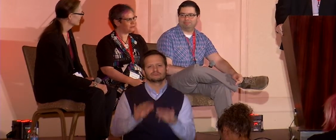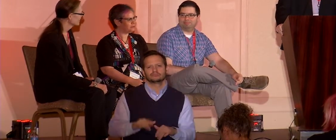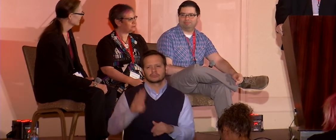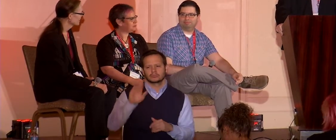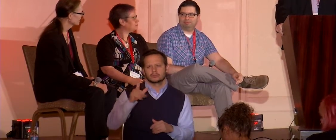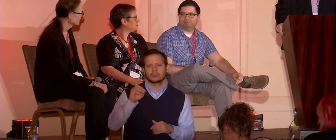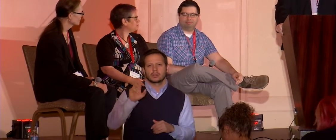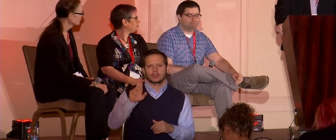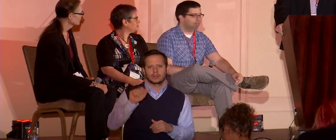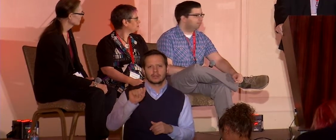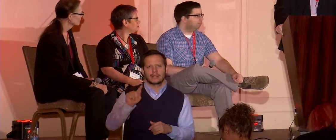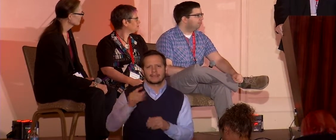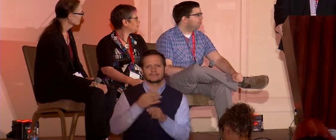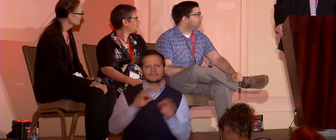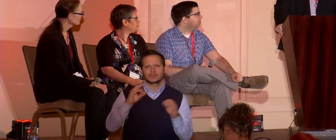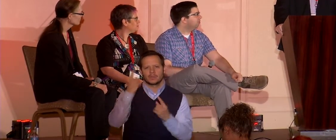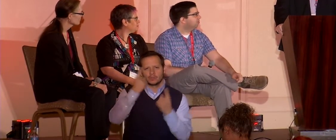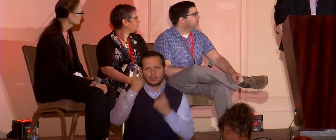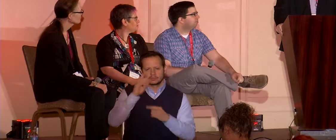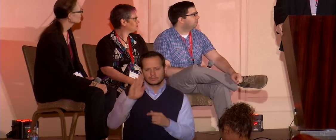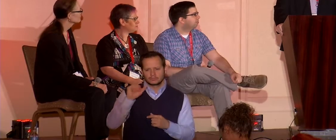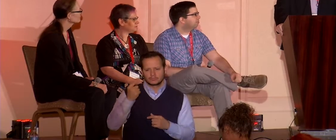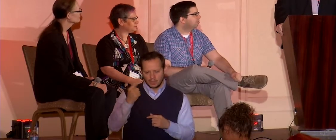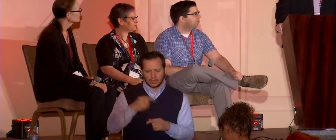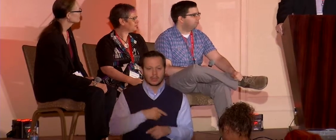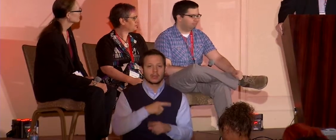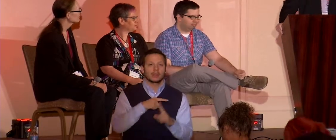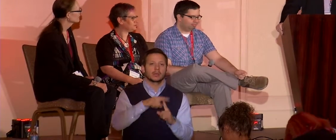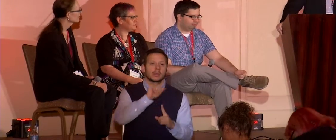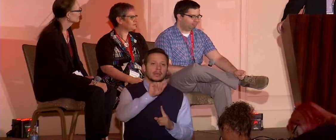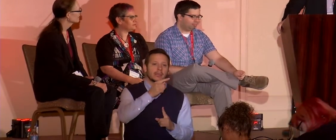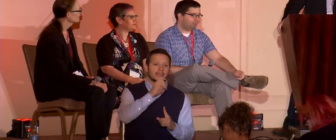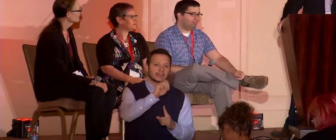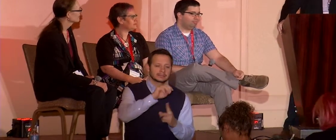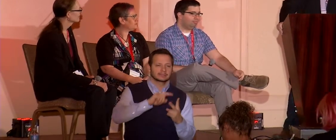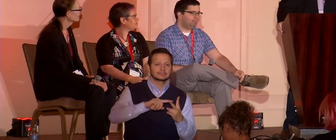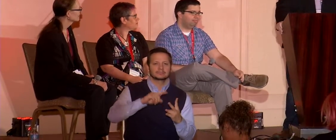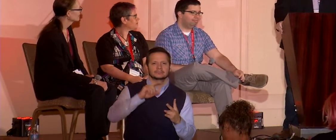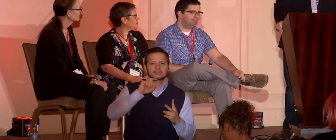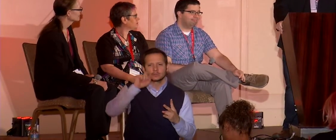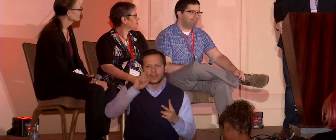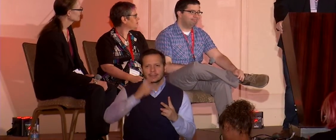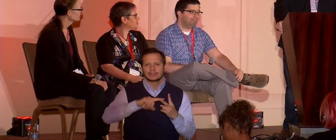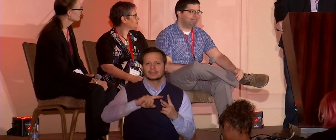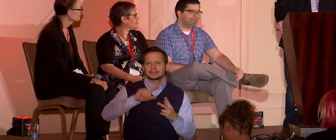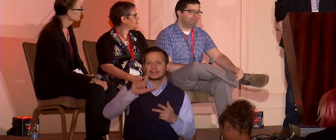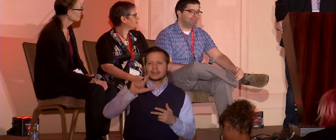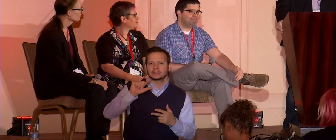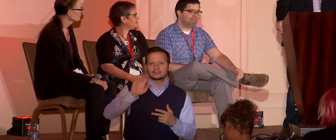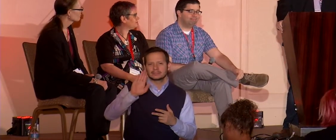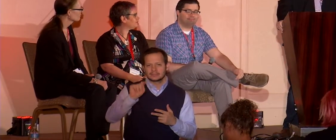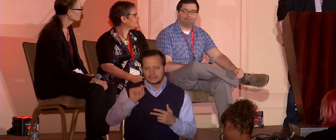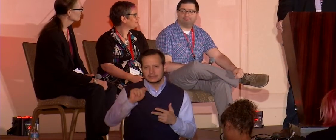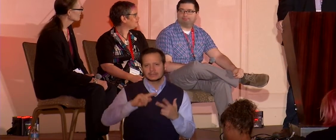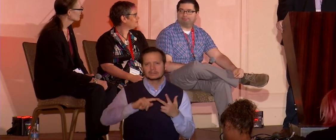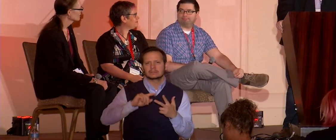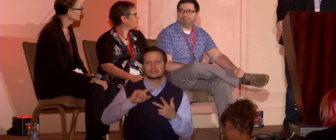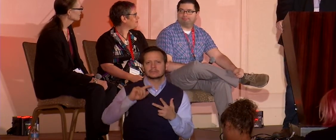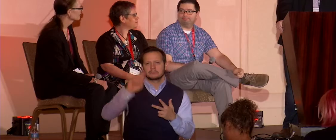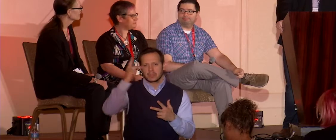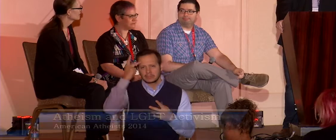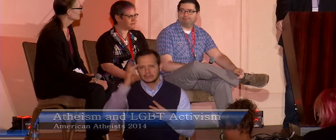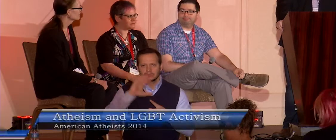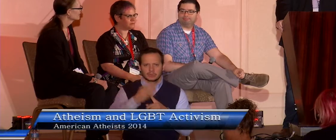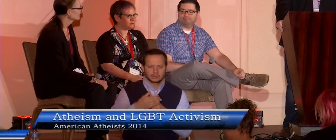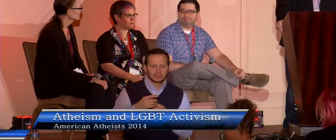Blogs on Greta's blog on topics of atheism, sexuality, LGBT issues, politics, and culture. She's the author of Why Are